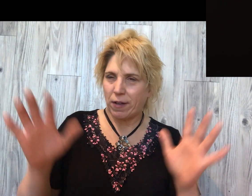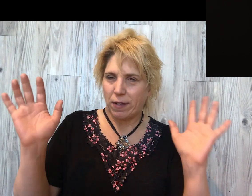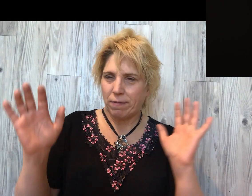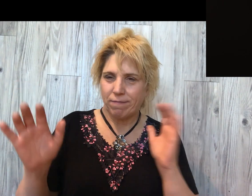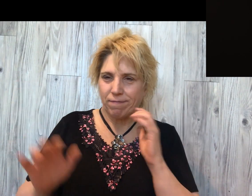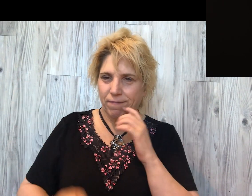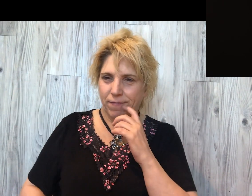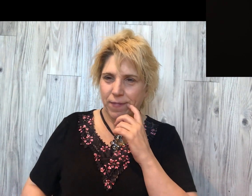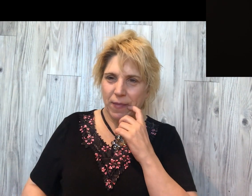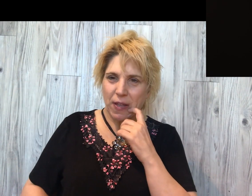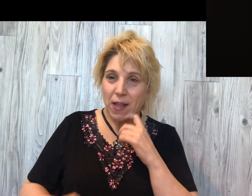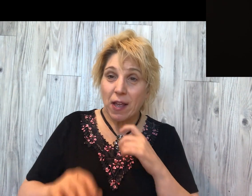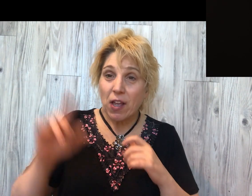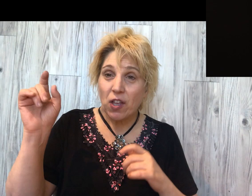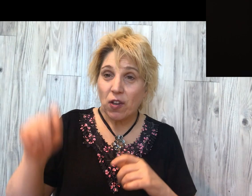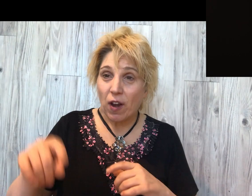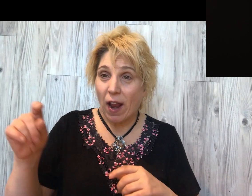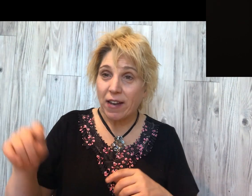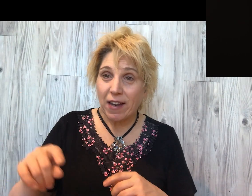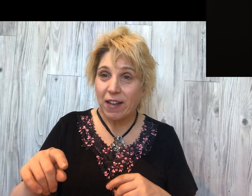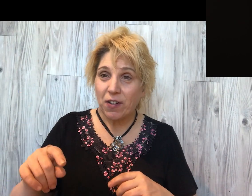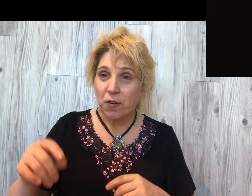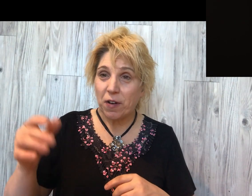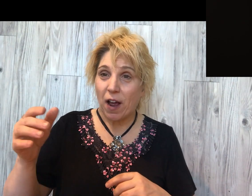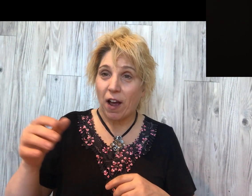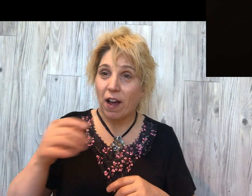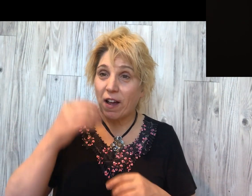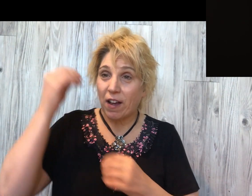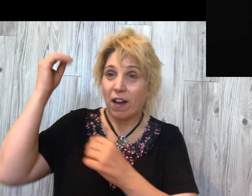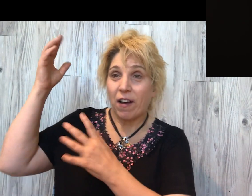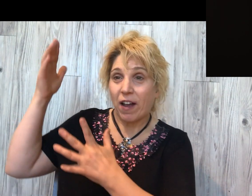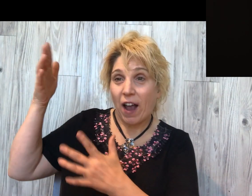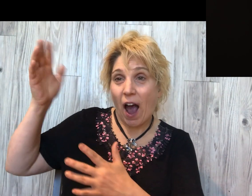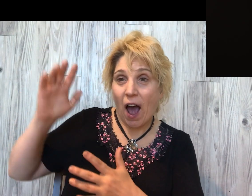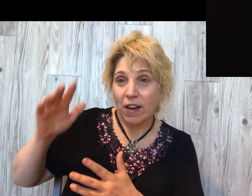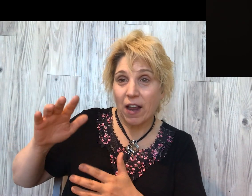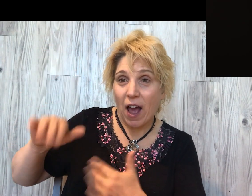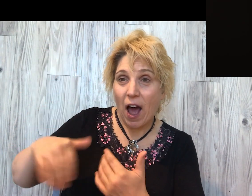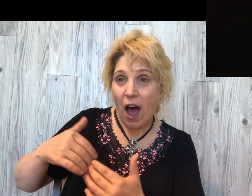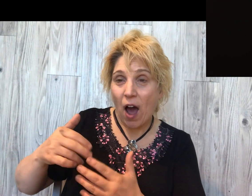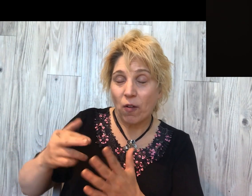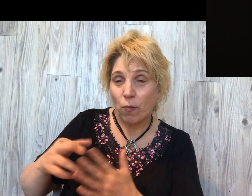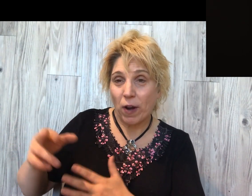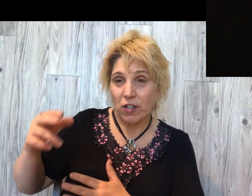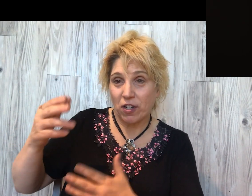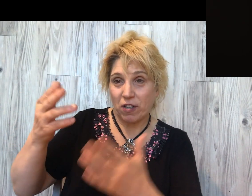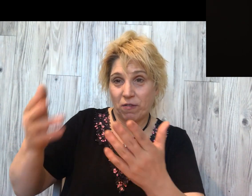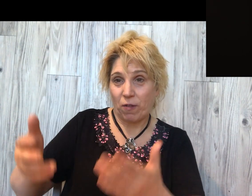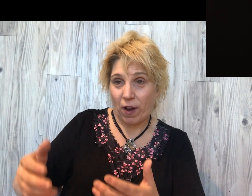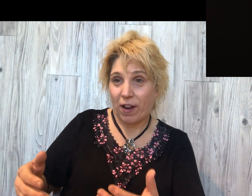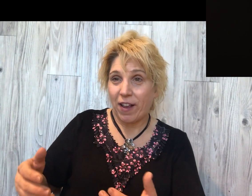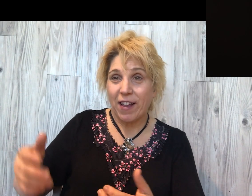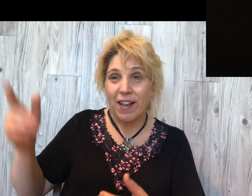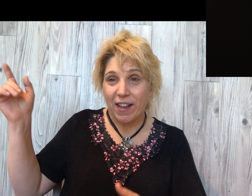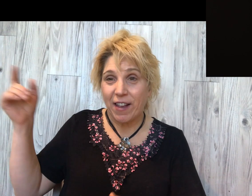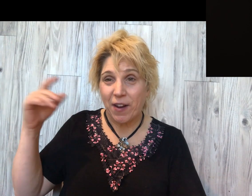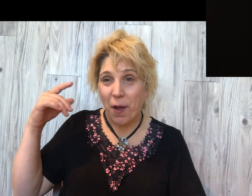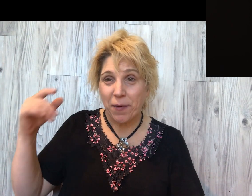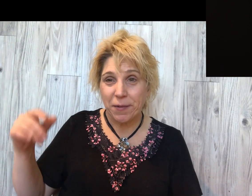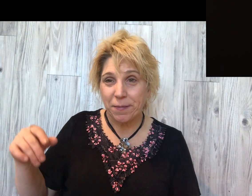me on this, you do not need to tell God how righteous you are. He knows who you